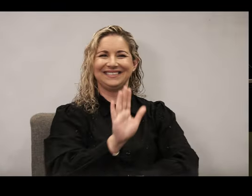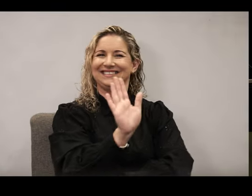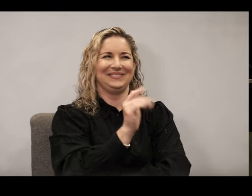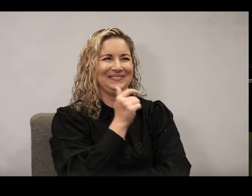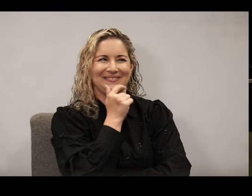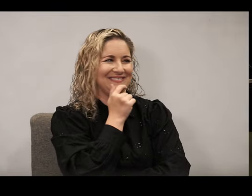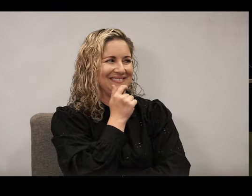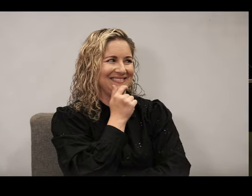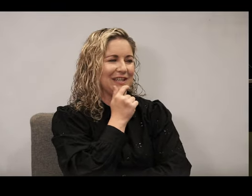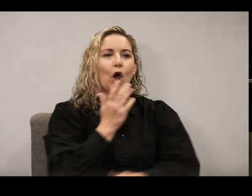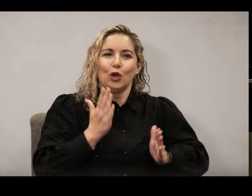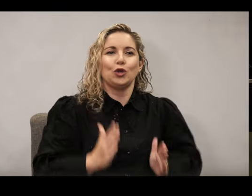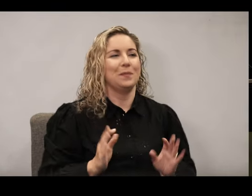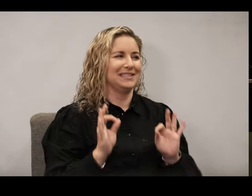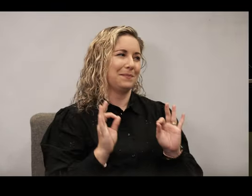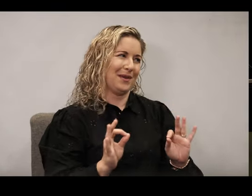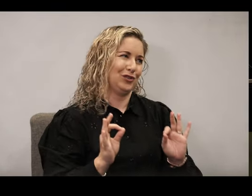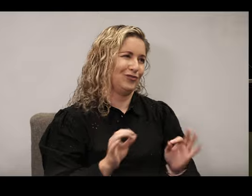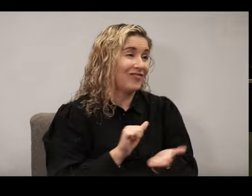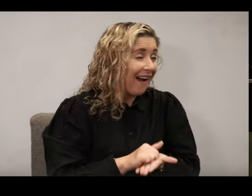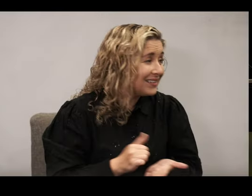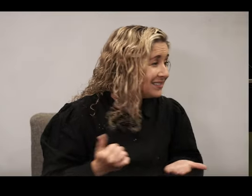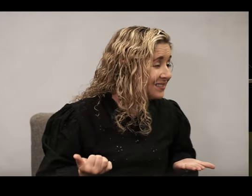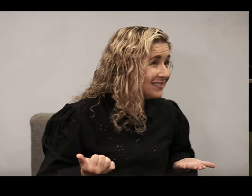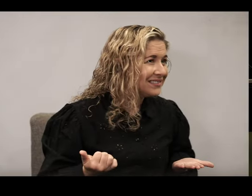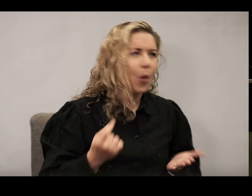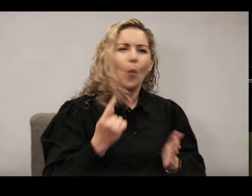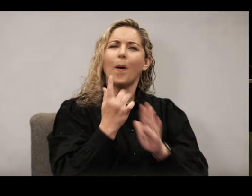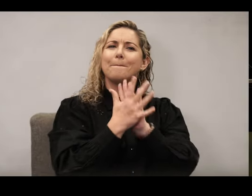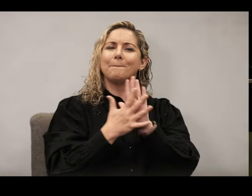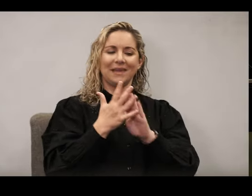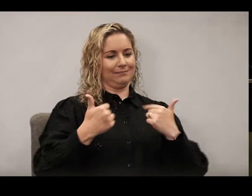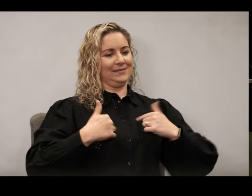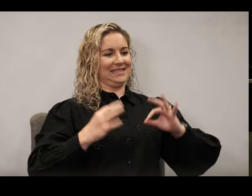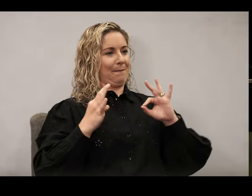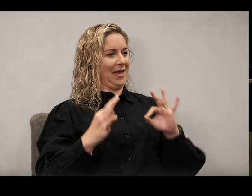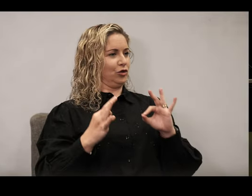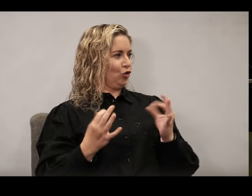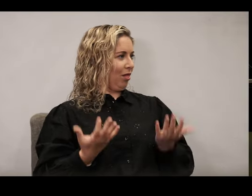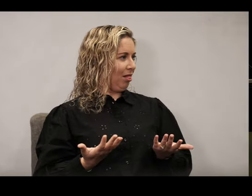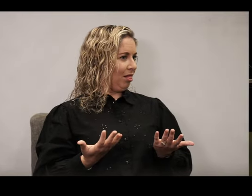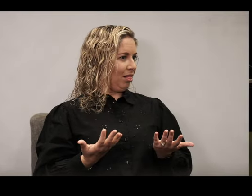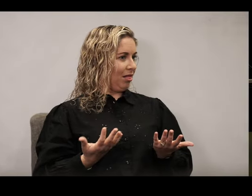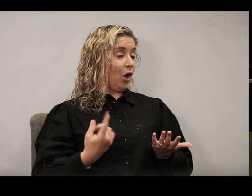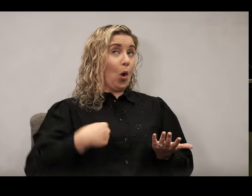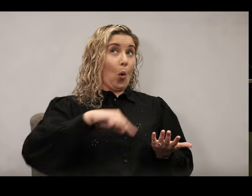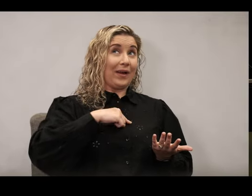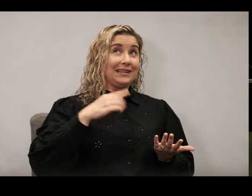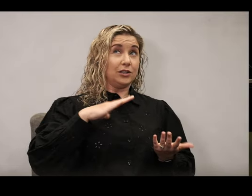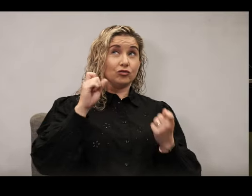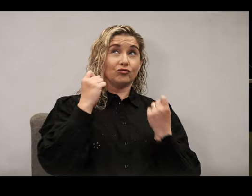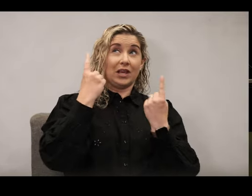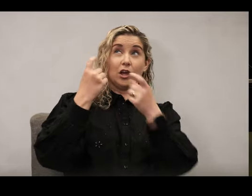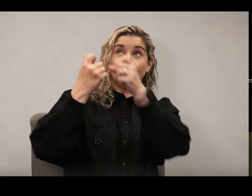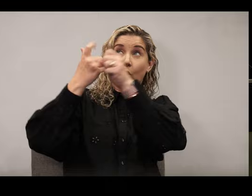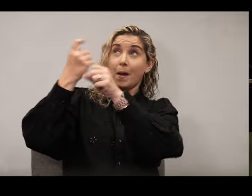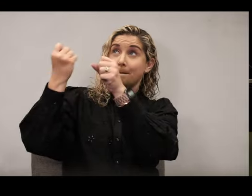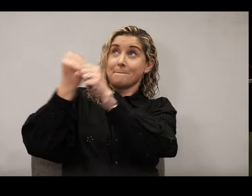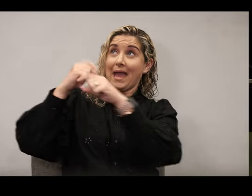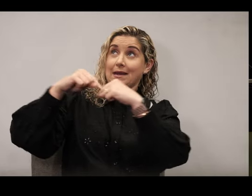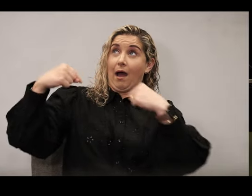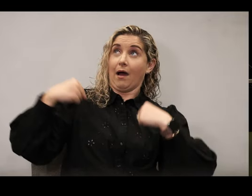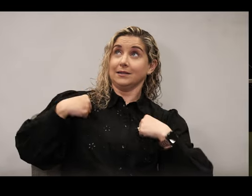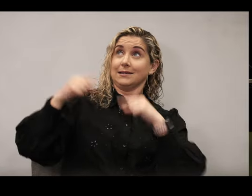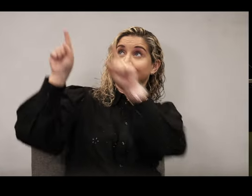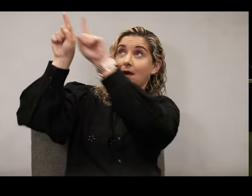special? What is it to be a human? Well, the answer comes in understanding what it means to be created in the image of God. We talked about it briefly as we